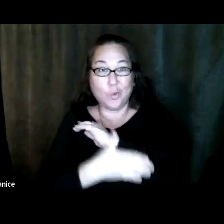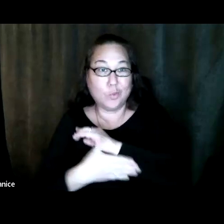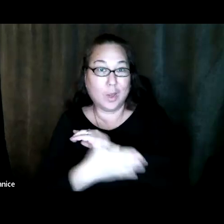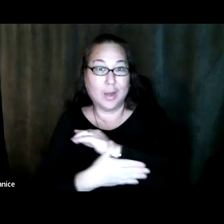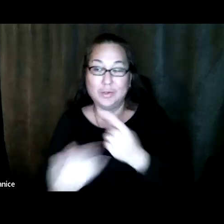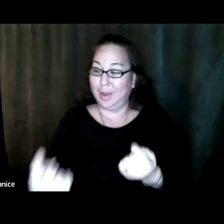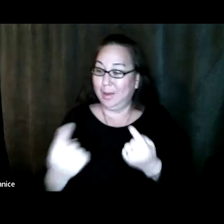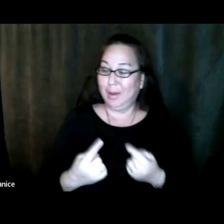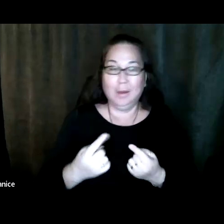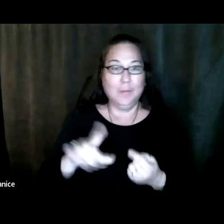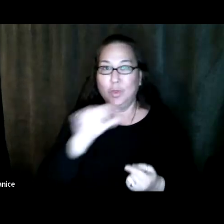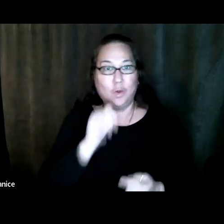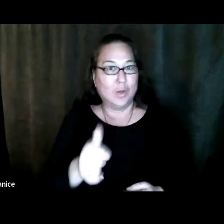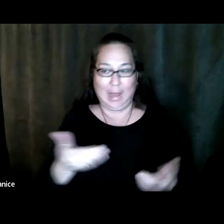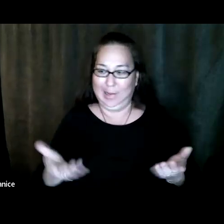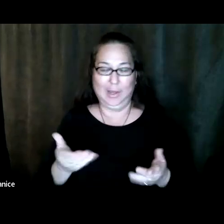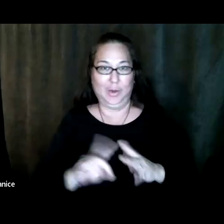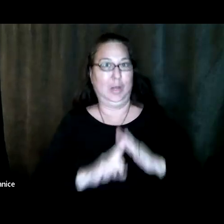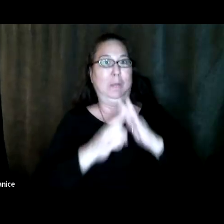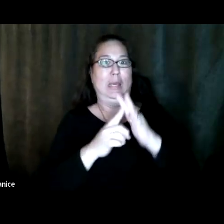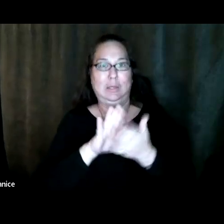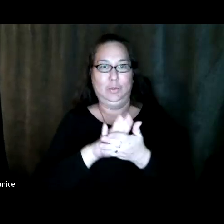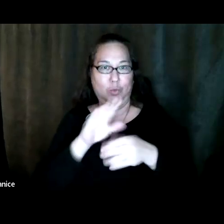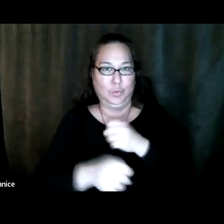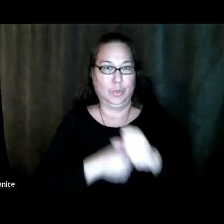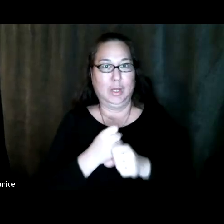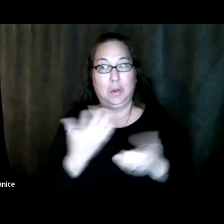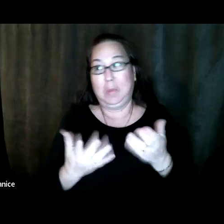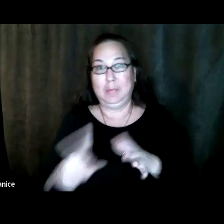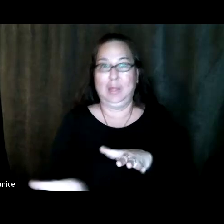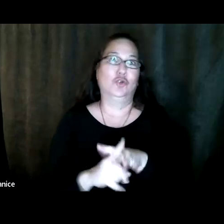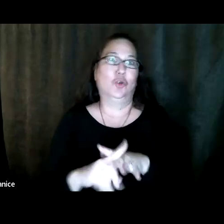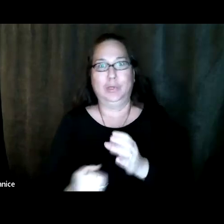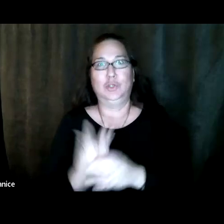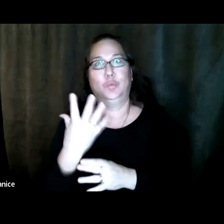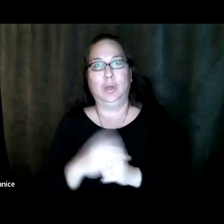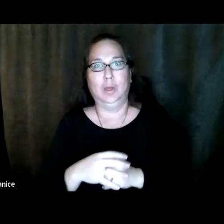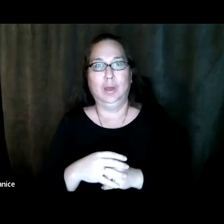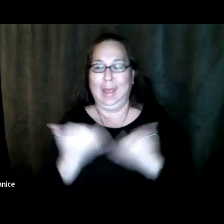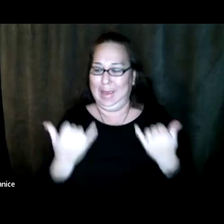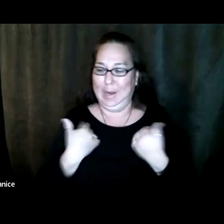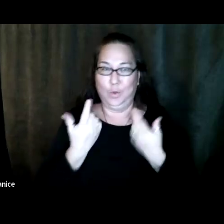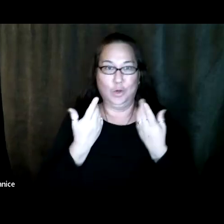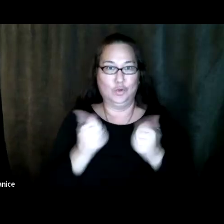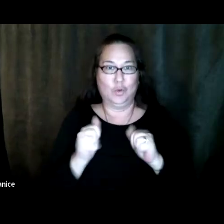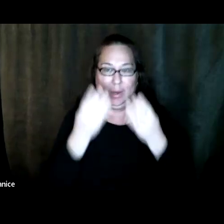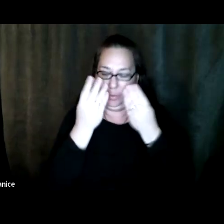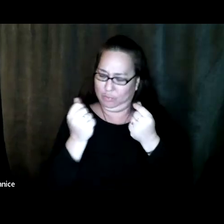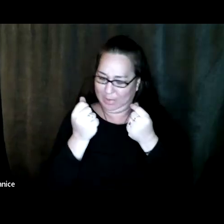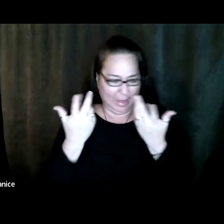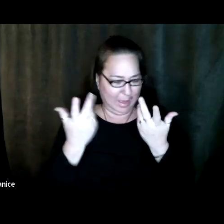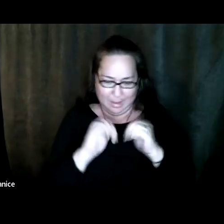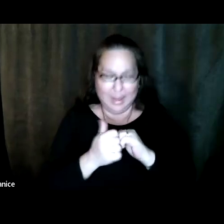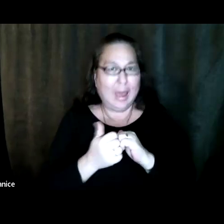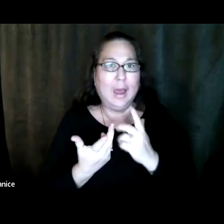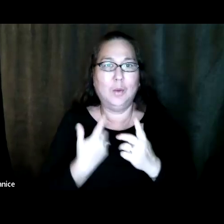right in the beginning of the school year. Sometimes they come in the spring. And now we're trying to figure it out, MCAS